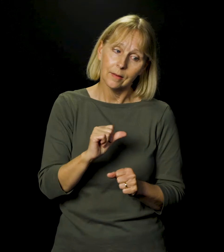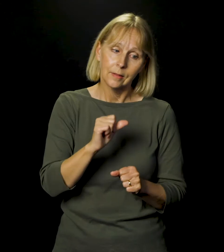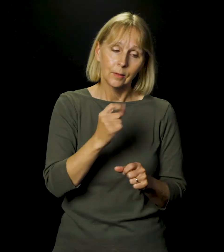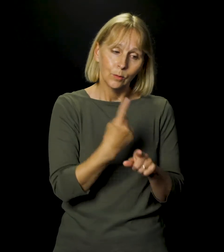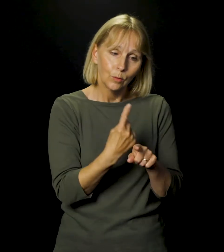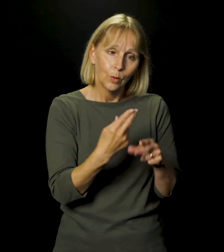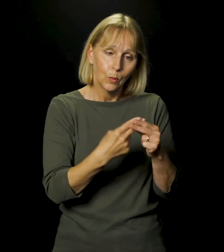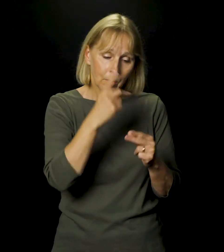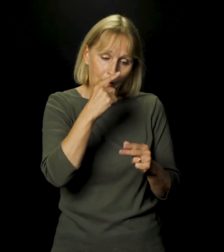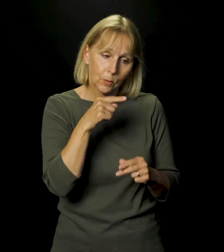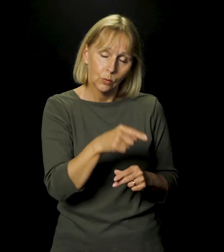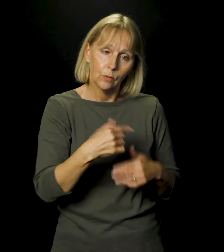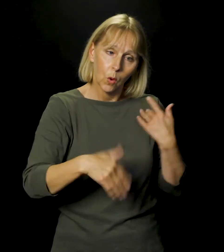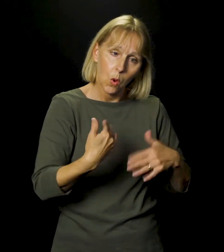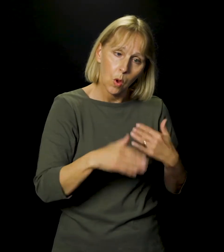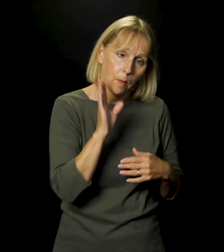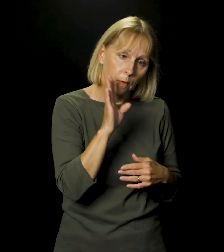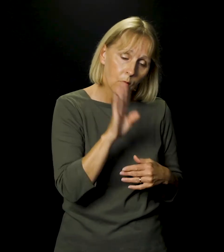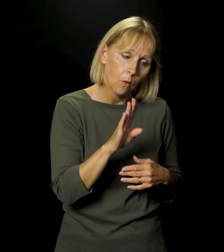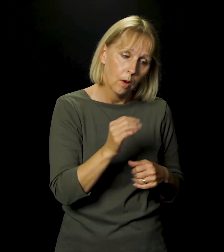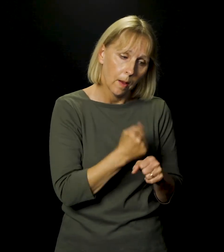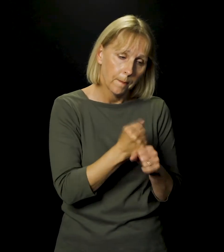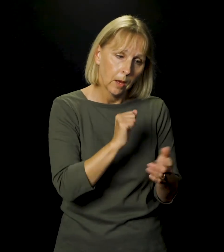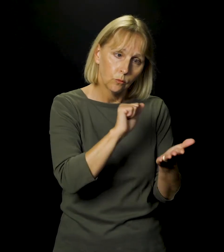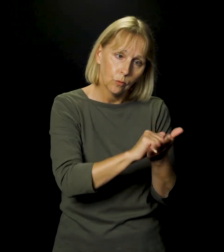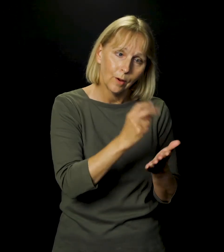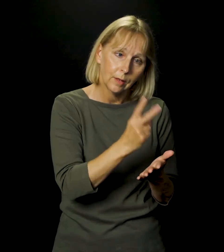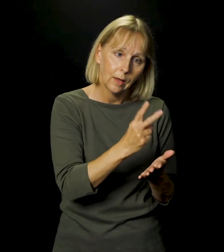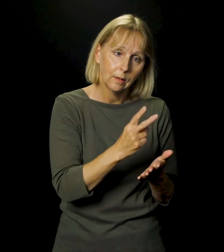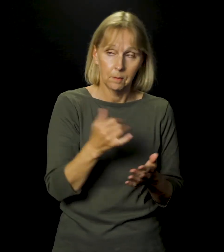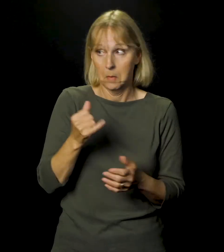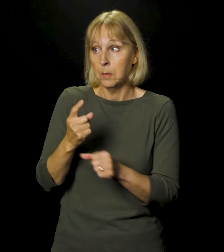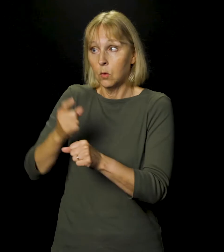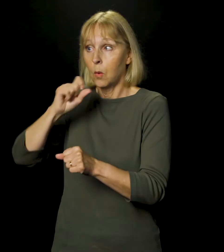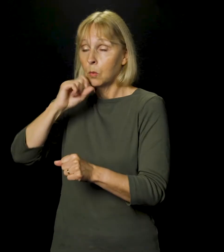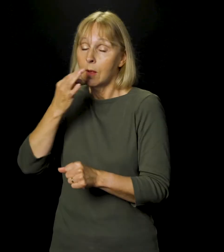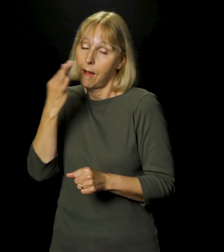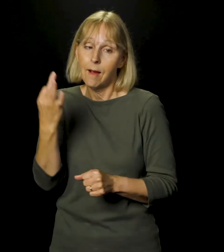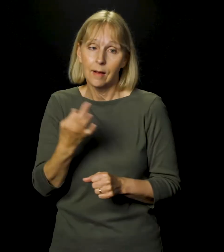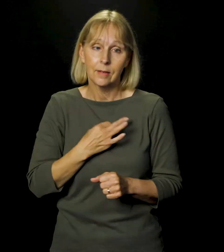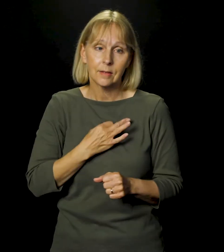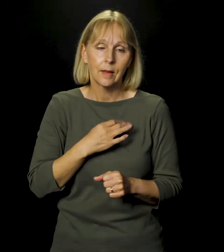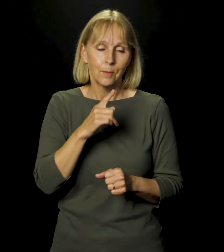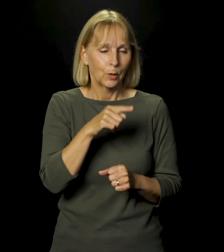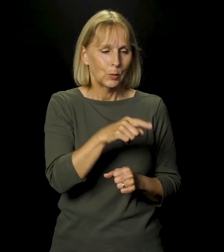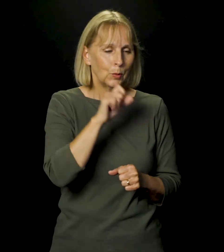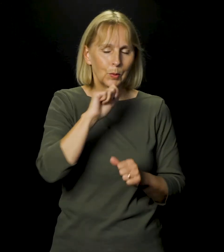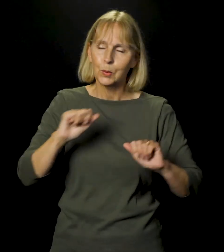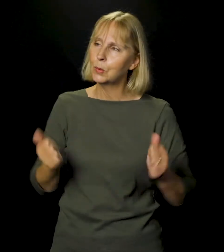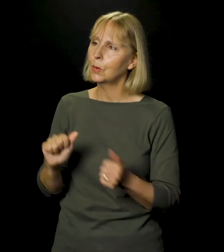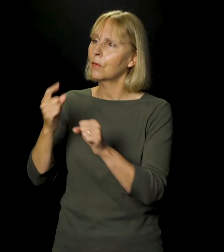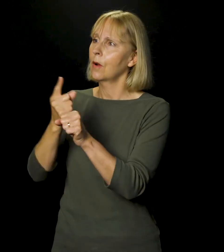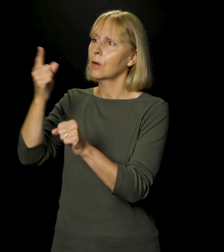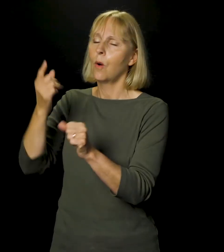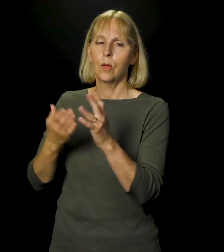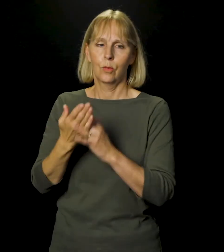on conversations and just go back and make those things right. And in doing so, you glorify and honour the God that lives